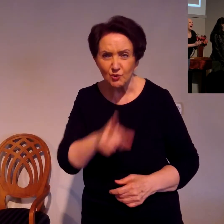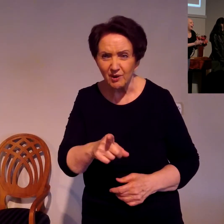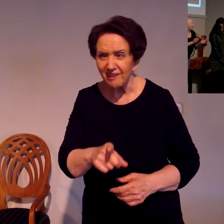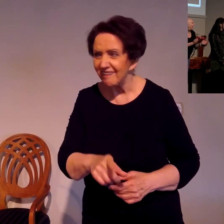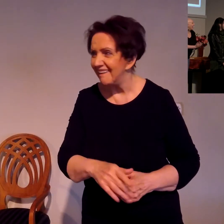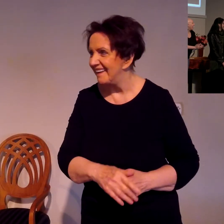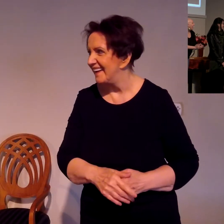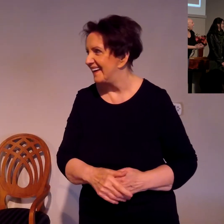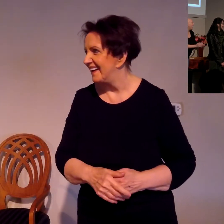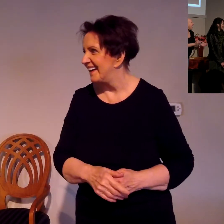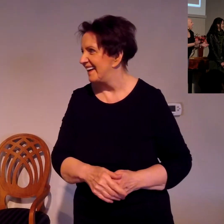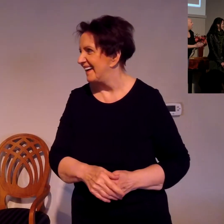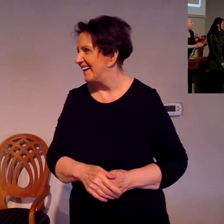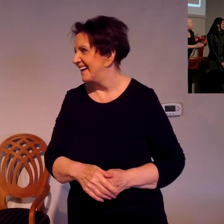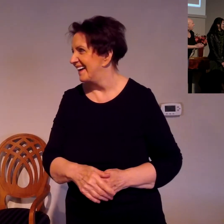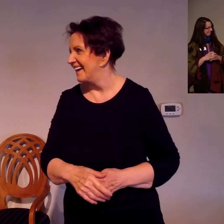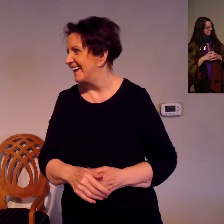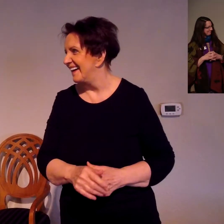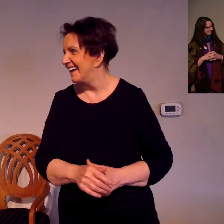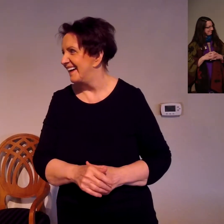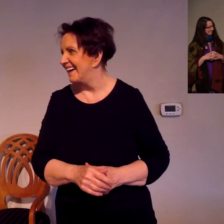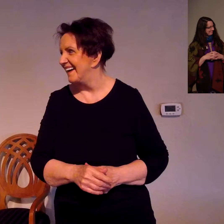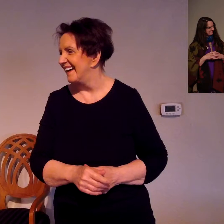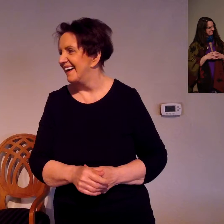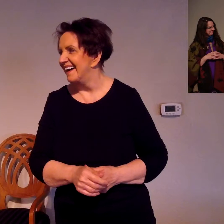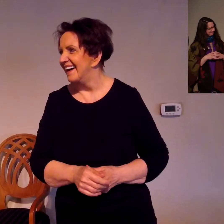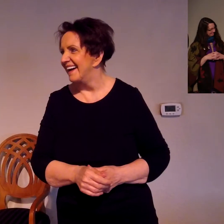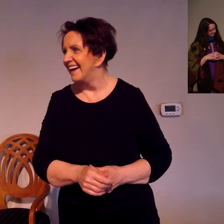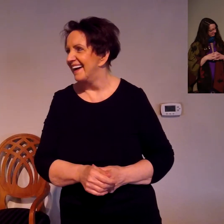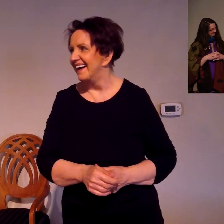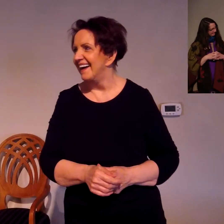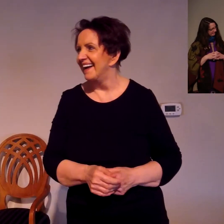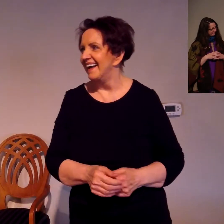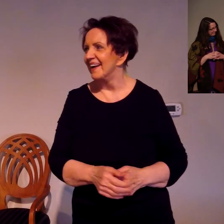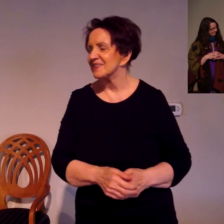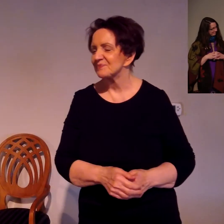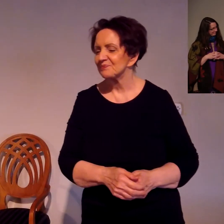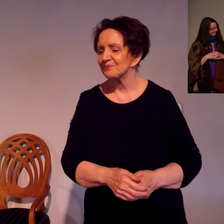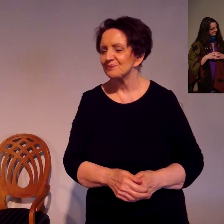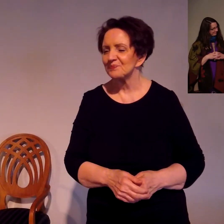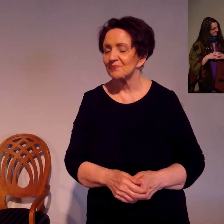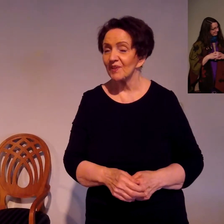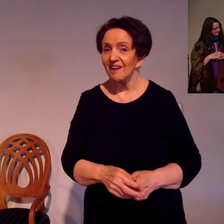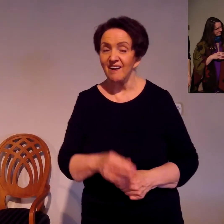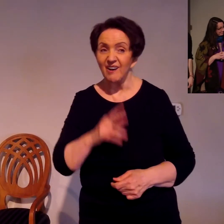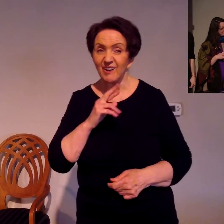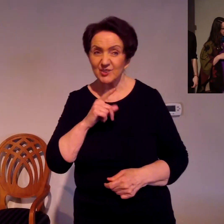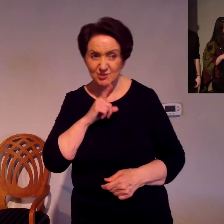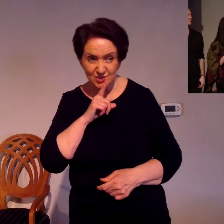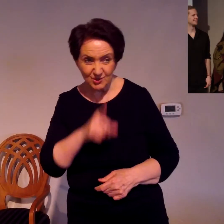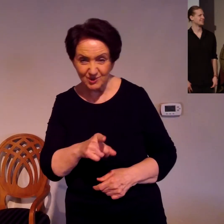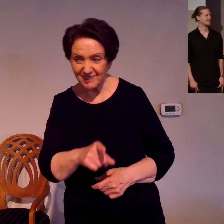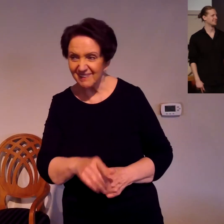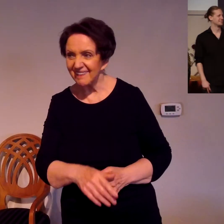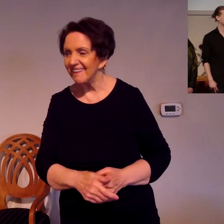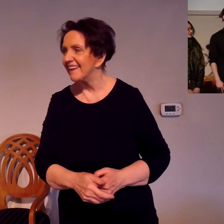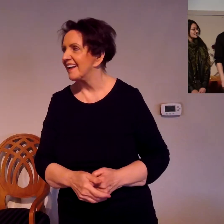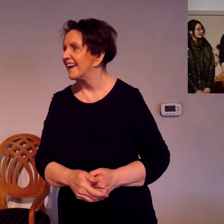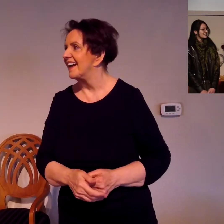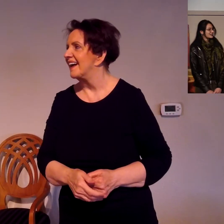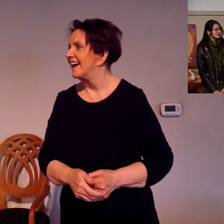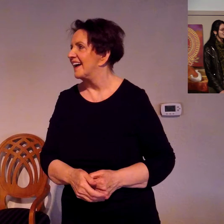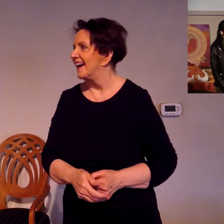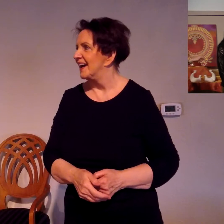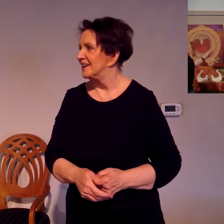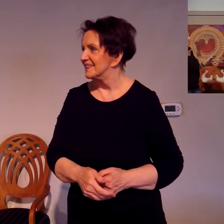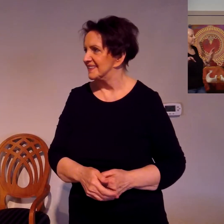go, right? Beautiful. And so what do you send back? Are you sure? That's gotten encoded in all